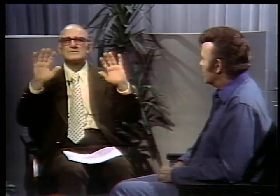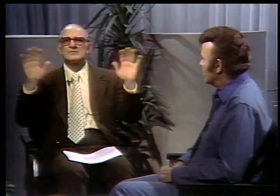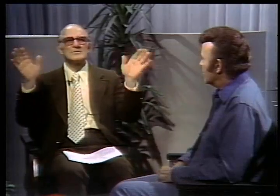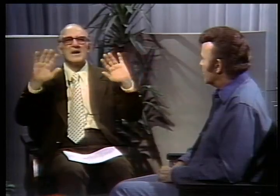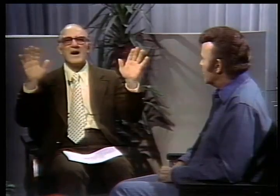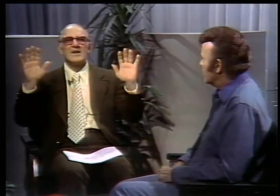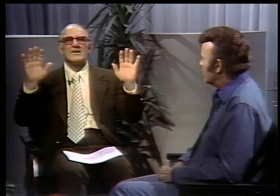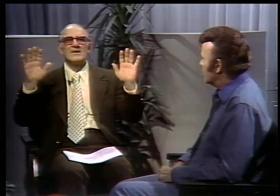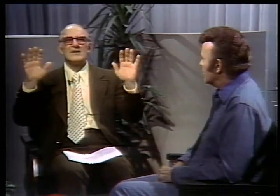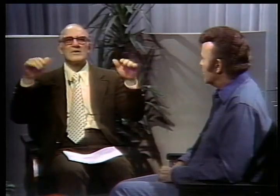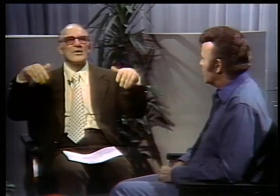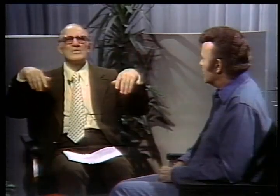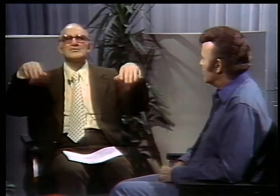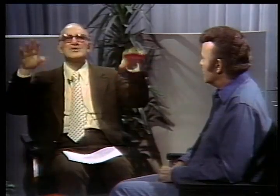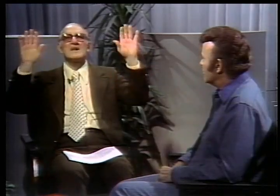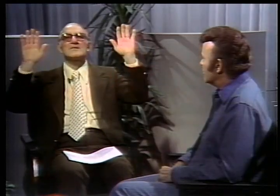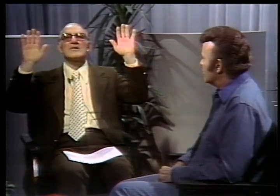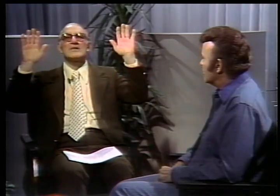Do not go gentle